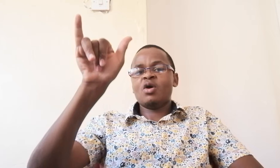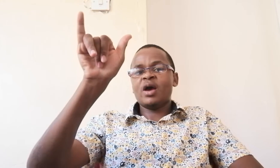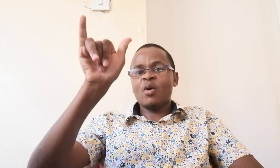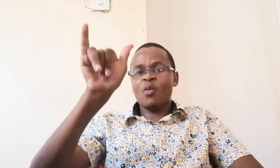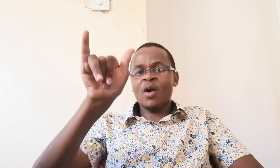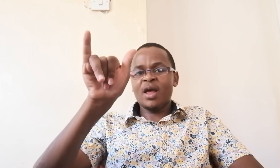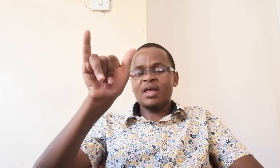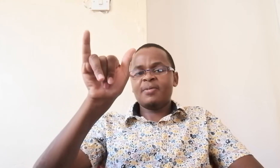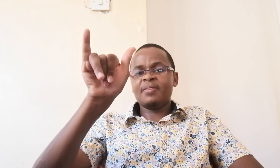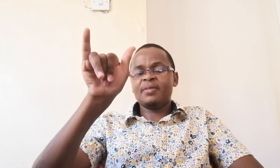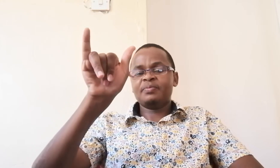Y.